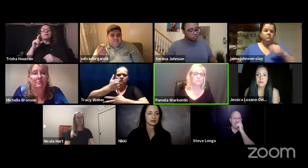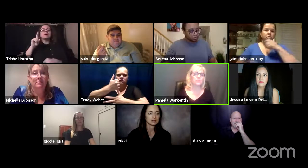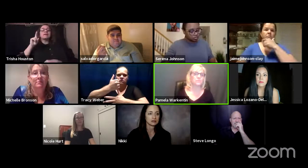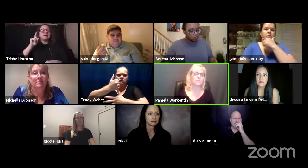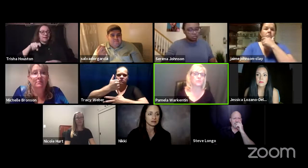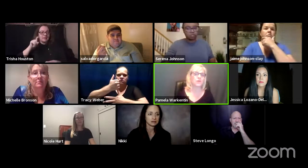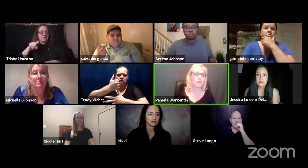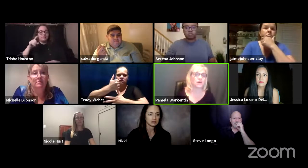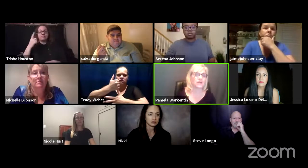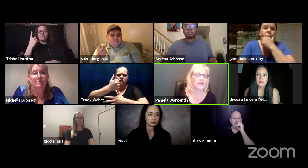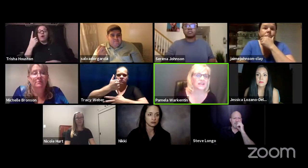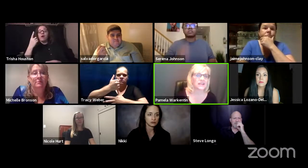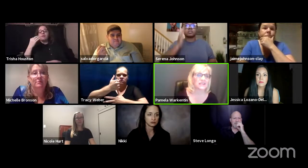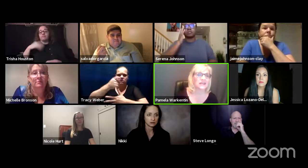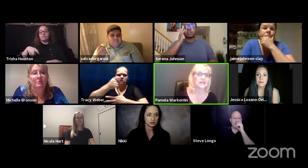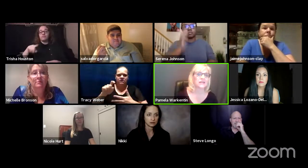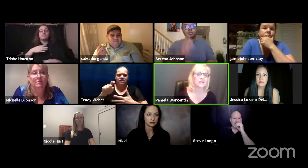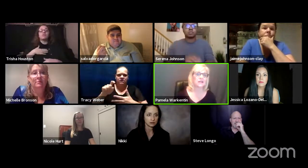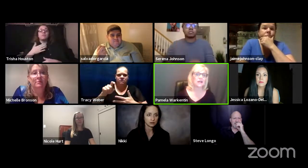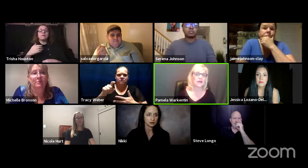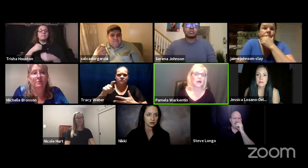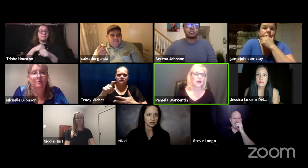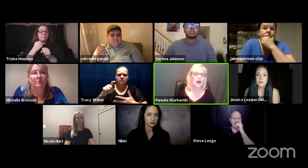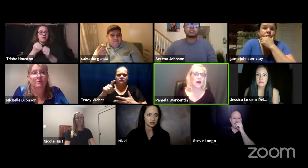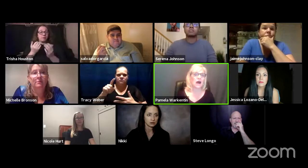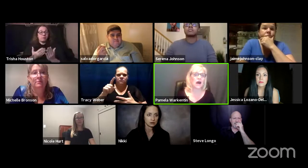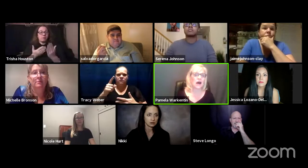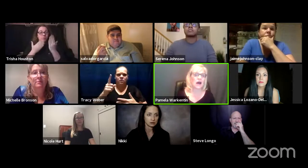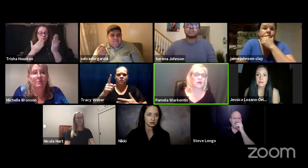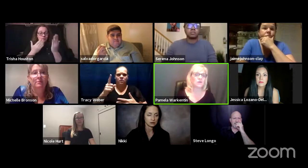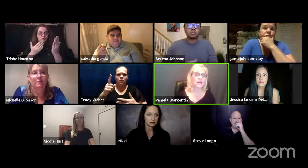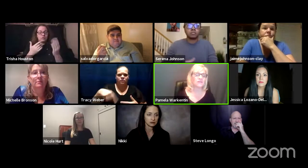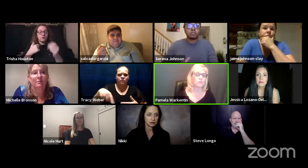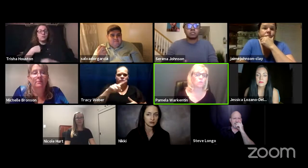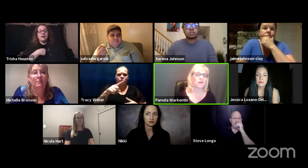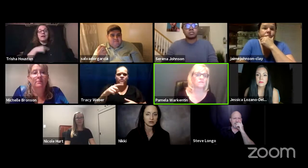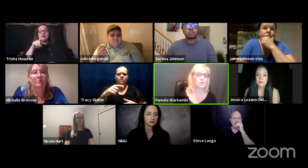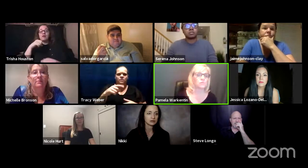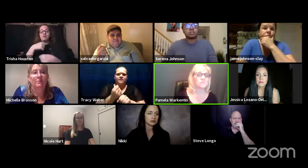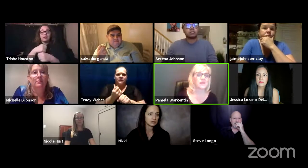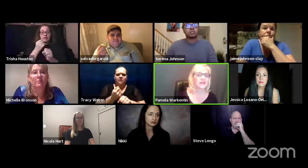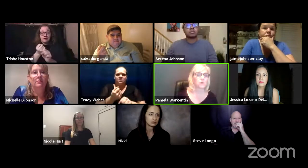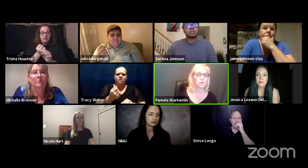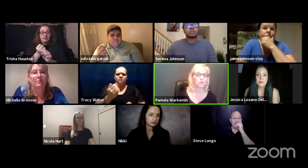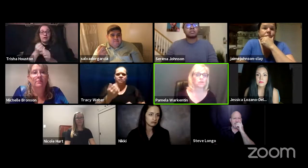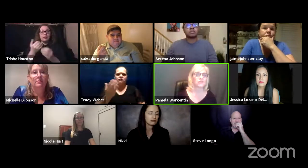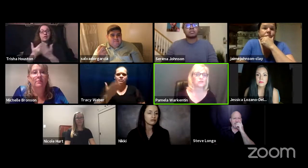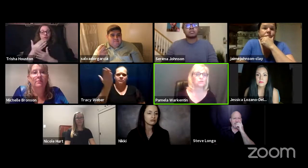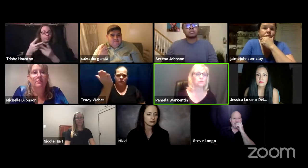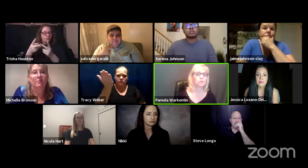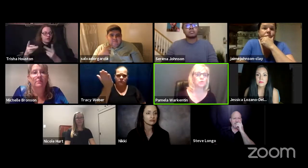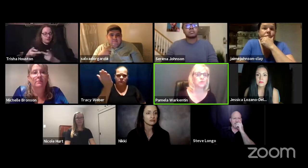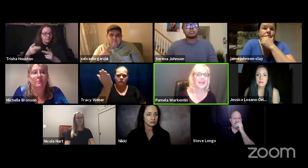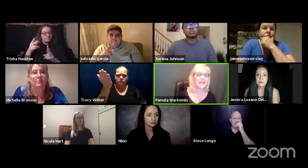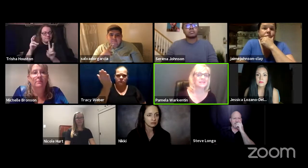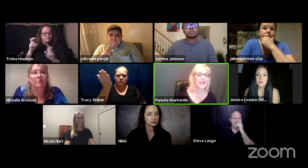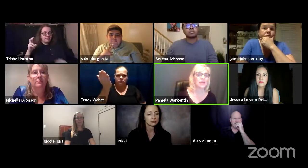terms of prioritizing. I would like for one of you to make a motion to create a